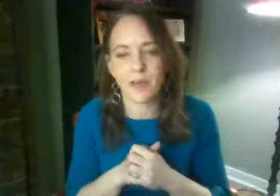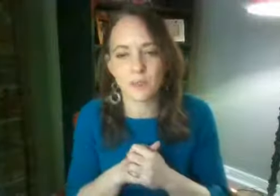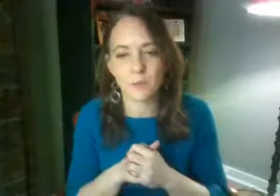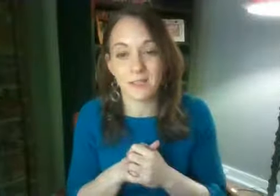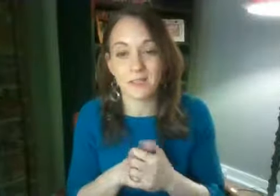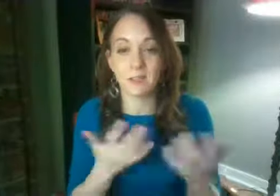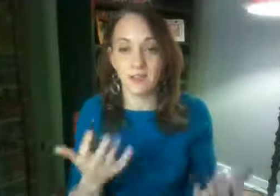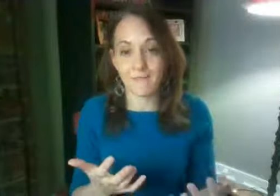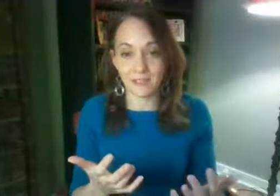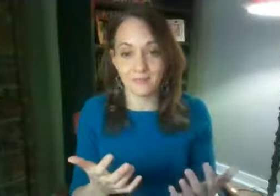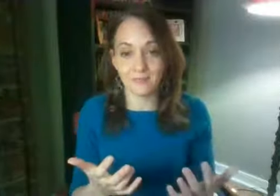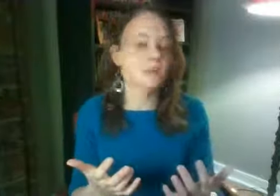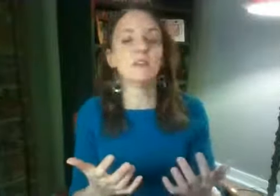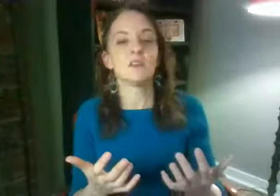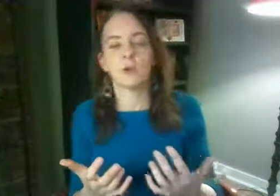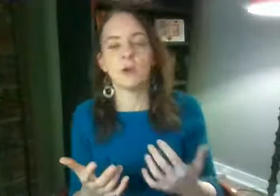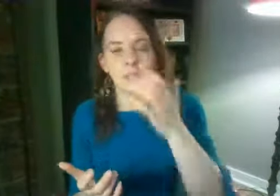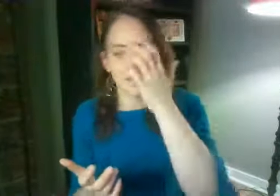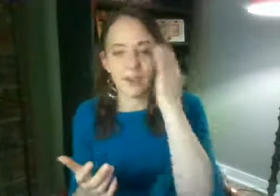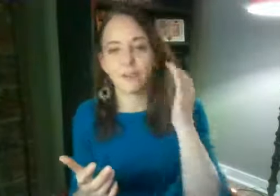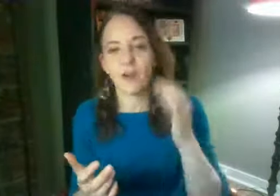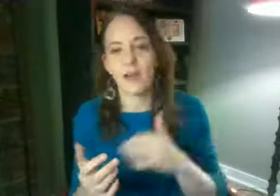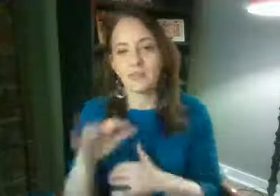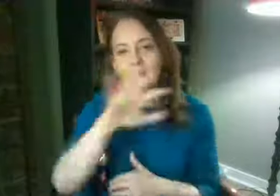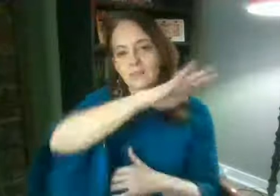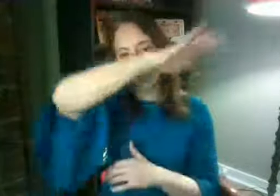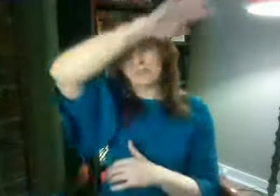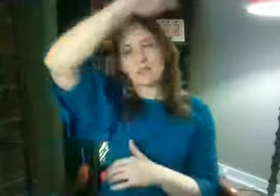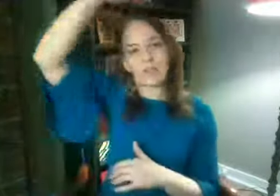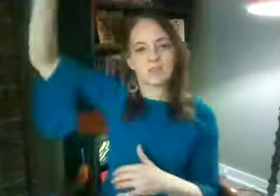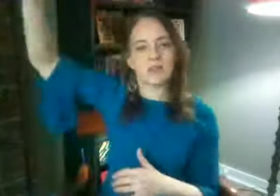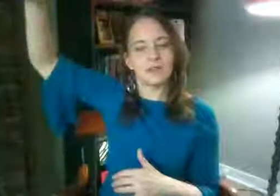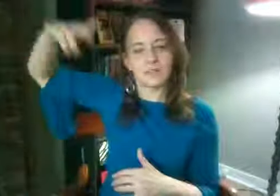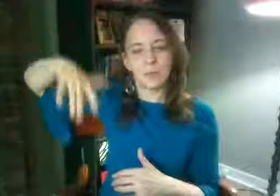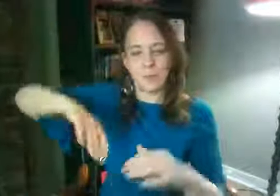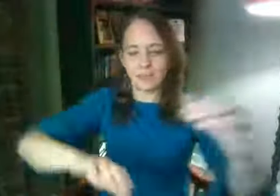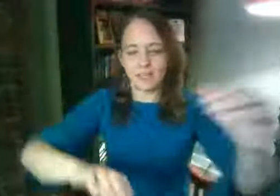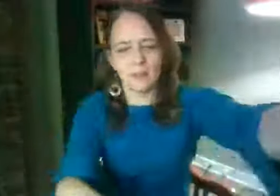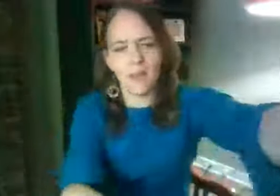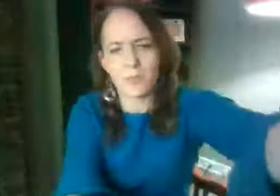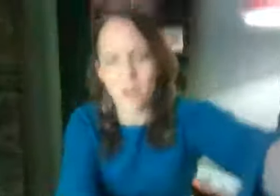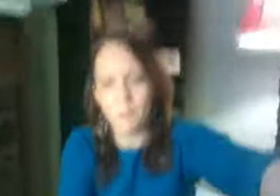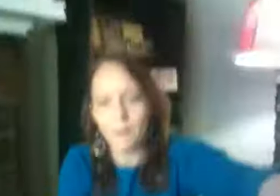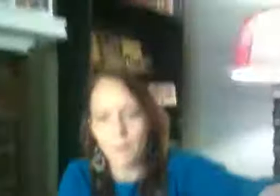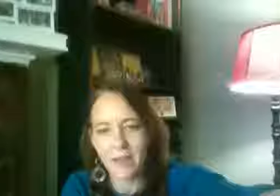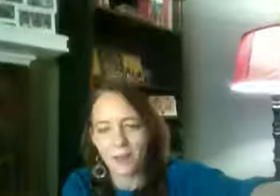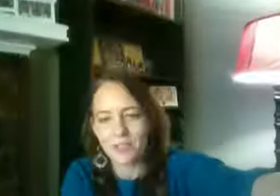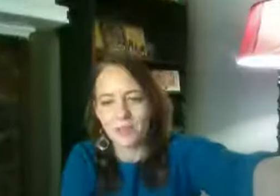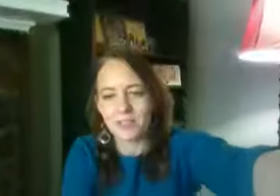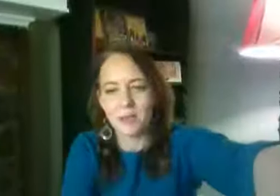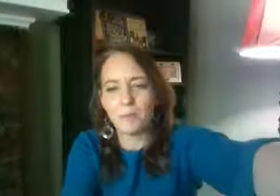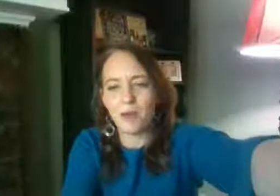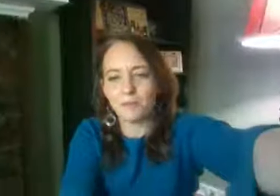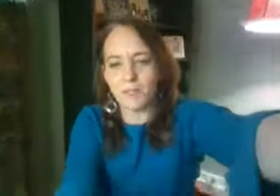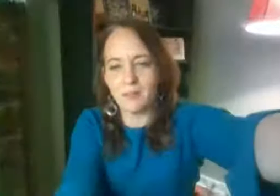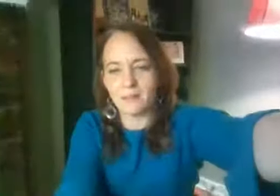creates peace in heaven. So the sign for heaven is locational. It's up above us. And now I'm going to try and move my camera so you can see above me a